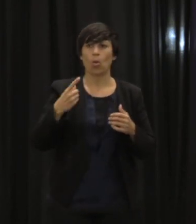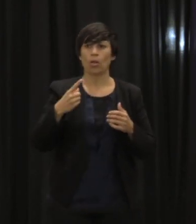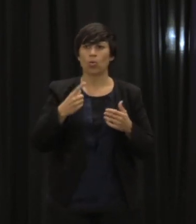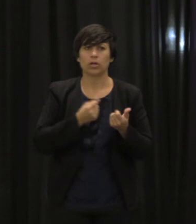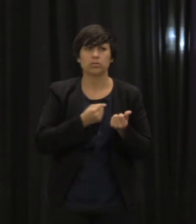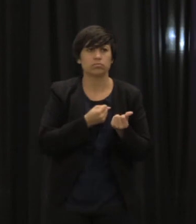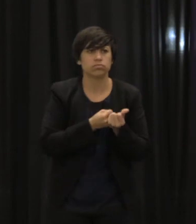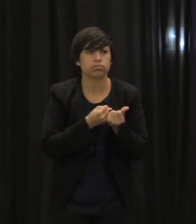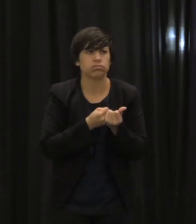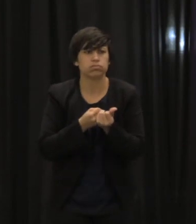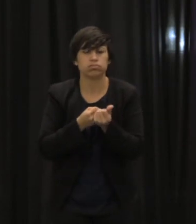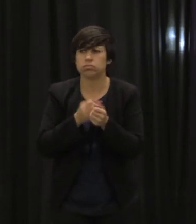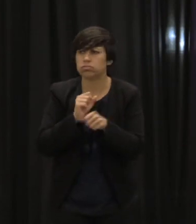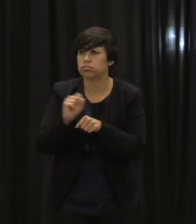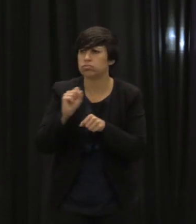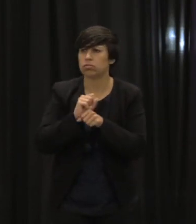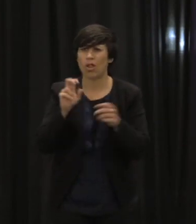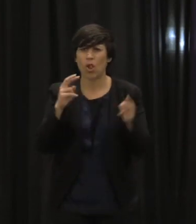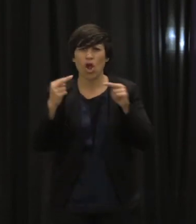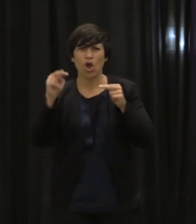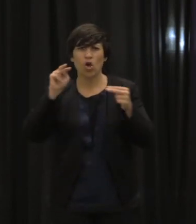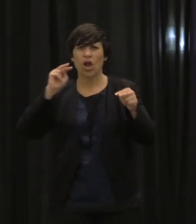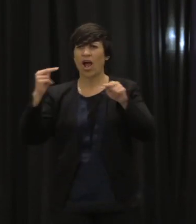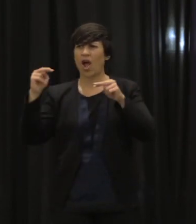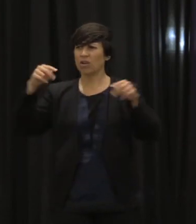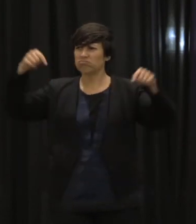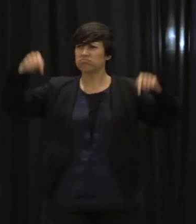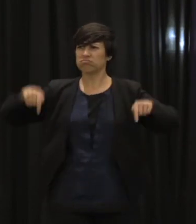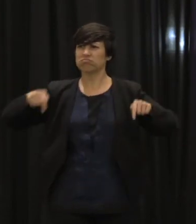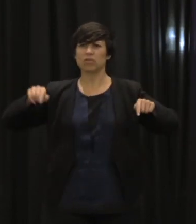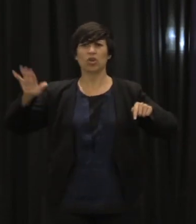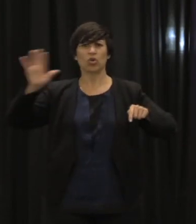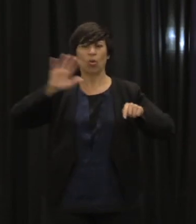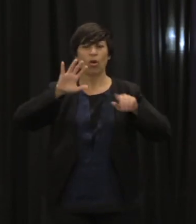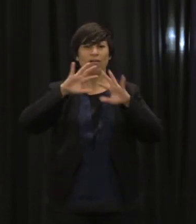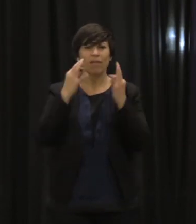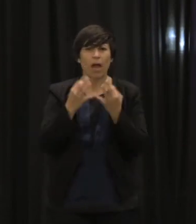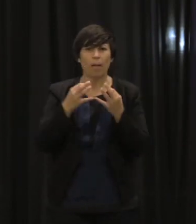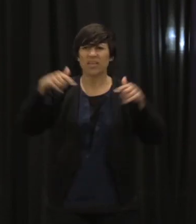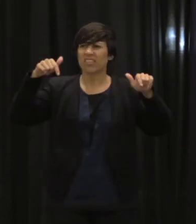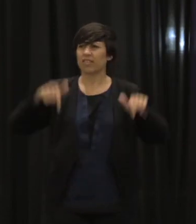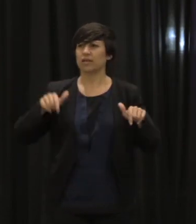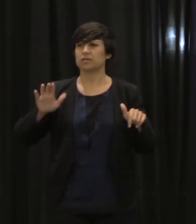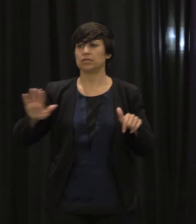There are others. Look around you. This is your family. This is your community.